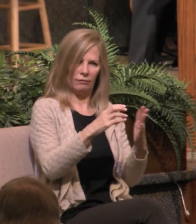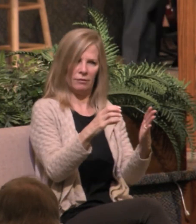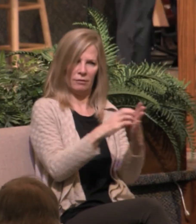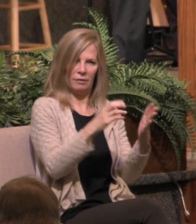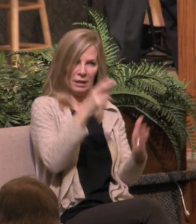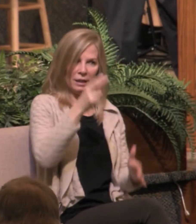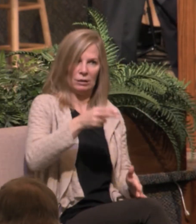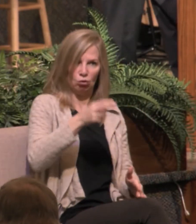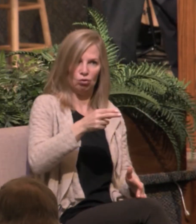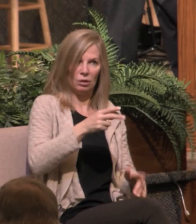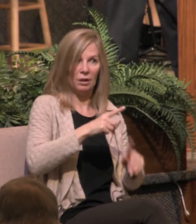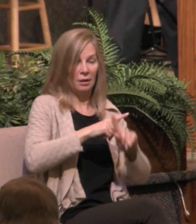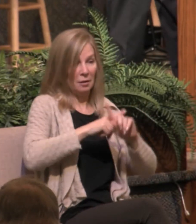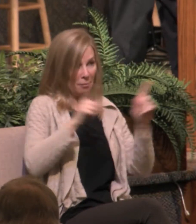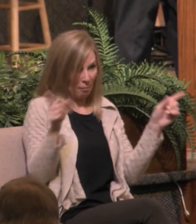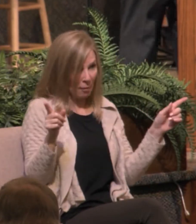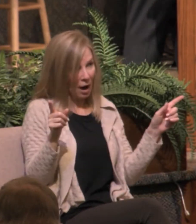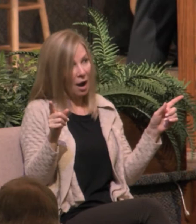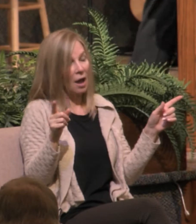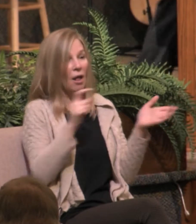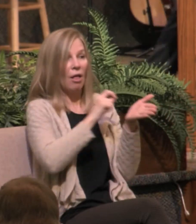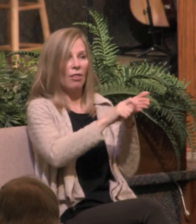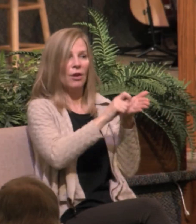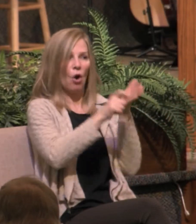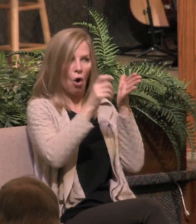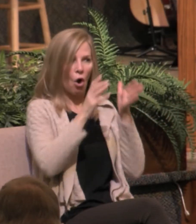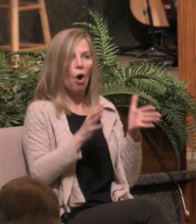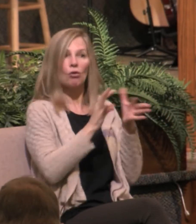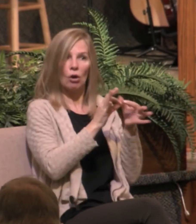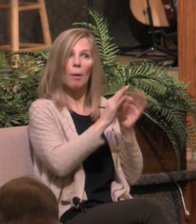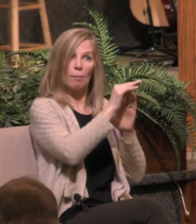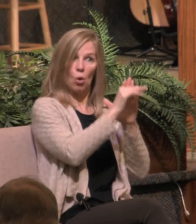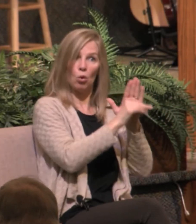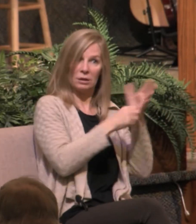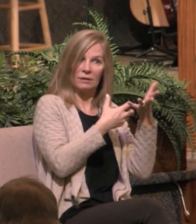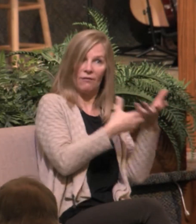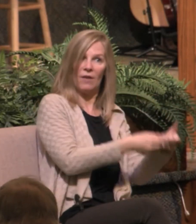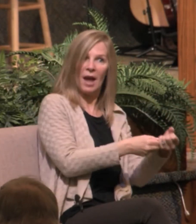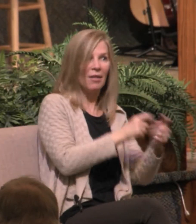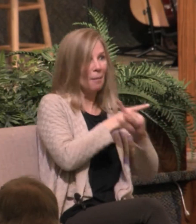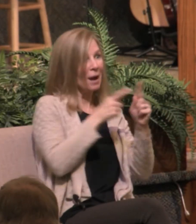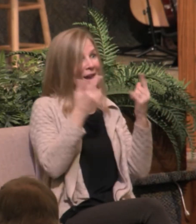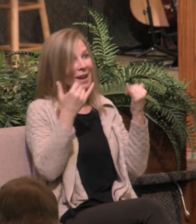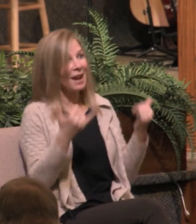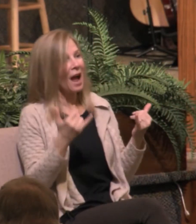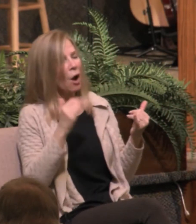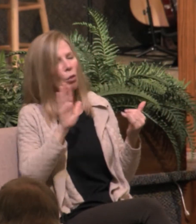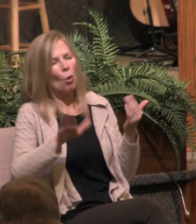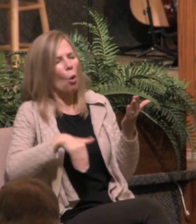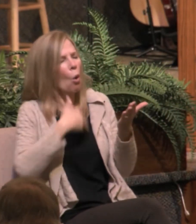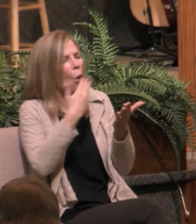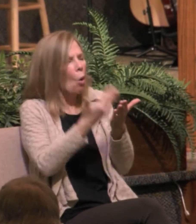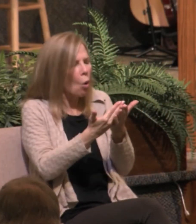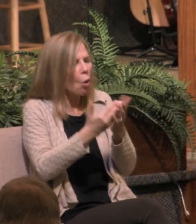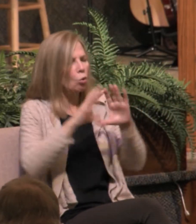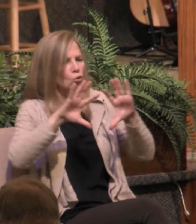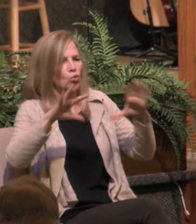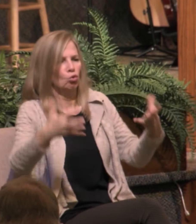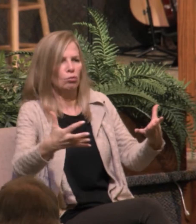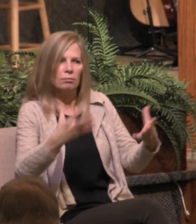just Moses' faith, and he's expanding it out, and he's talking about when the nation of Israel did something together.